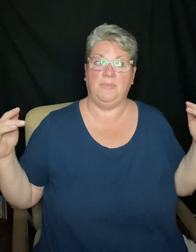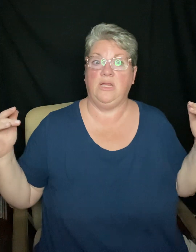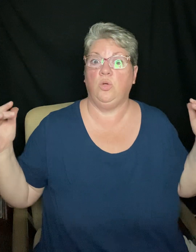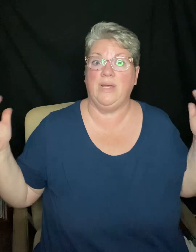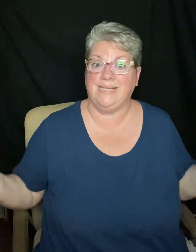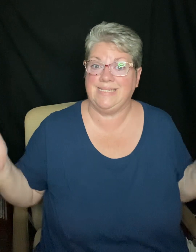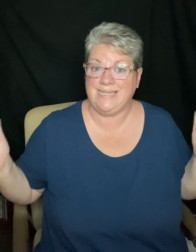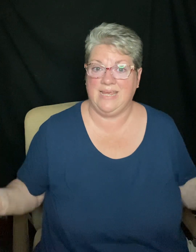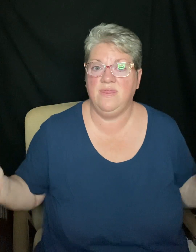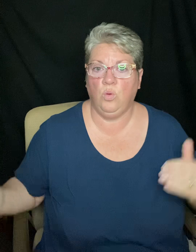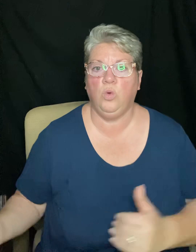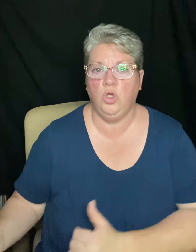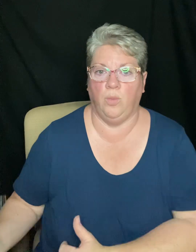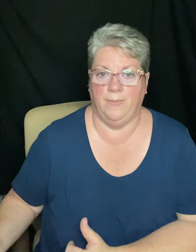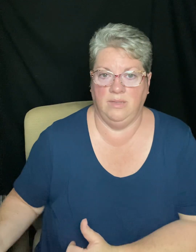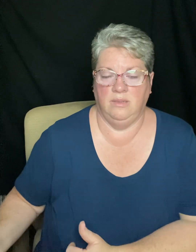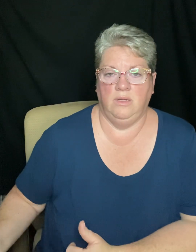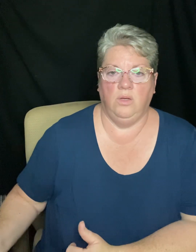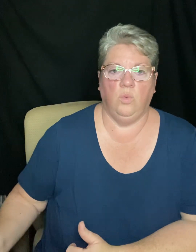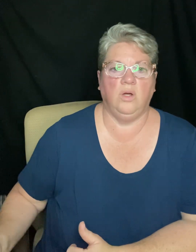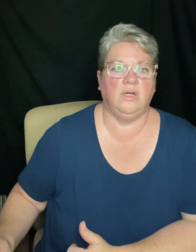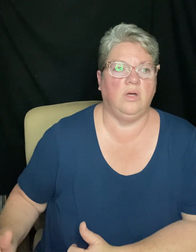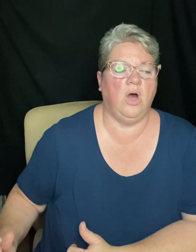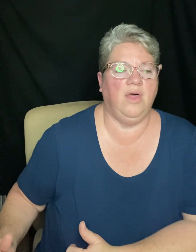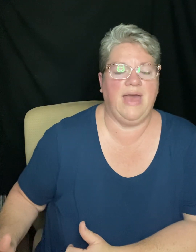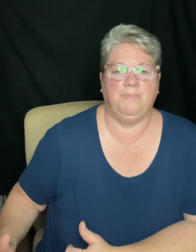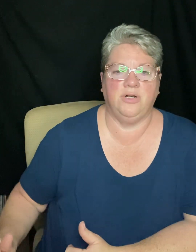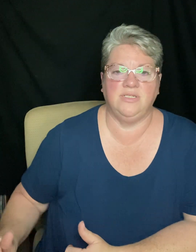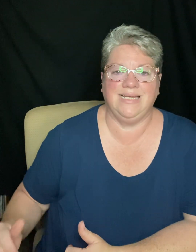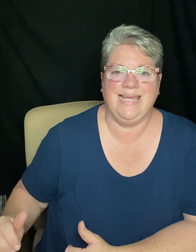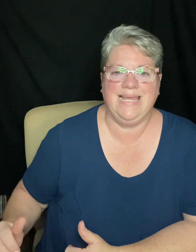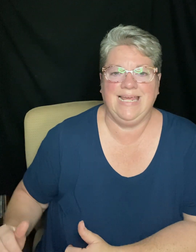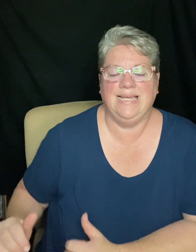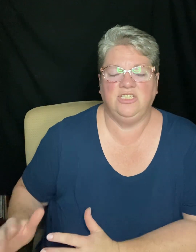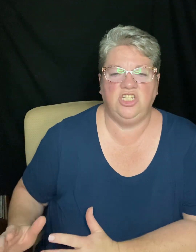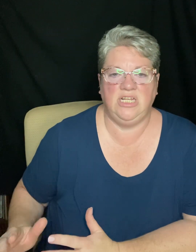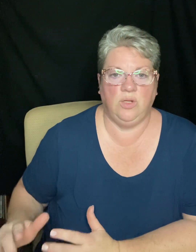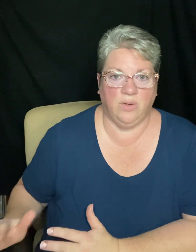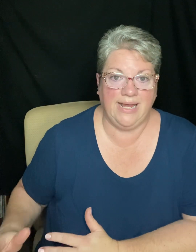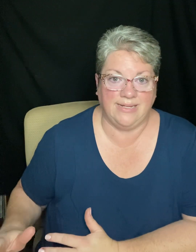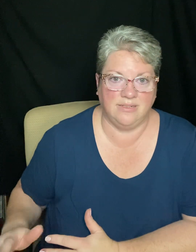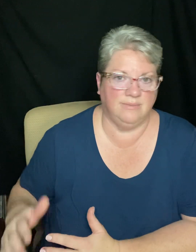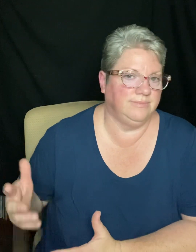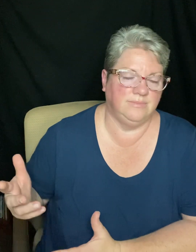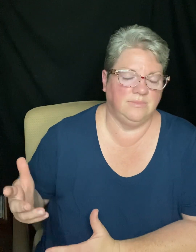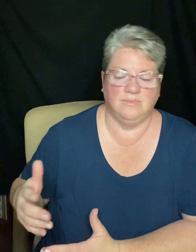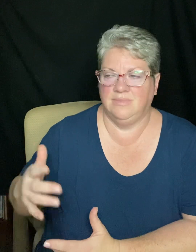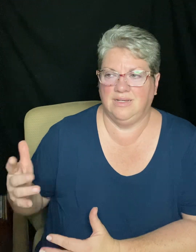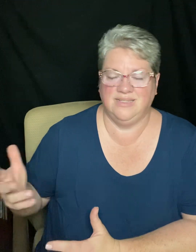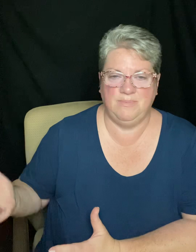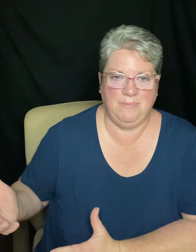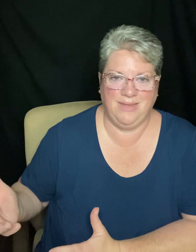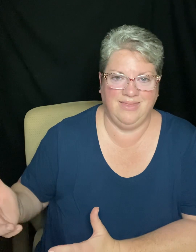who isn't in the room, we're gonna call that person he, she, or it, because it might be a thing